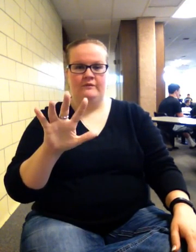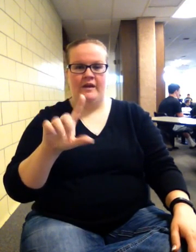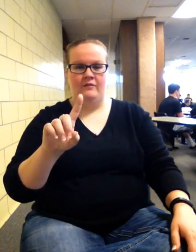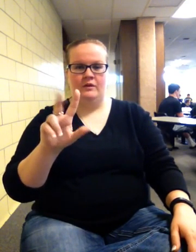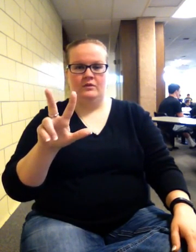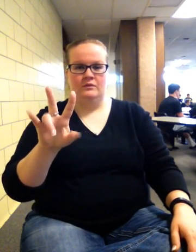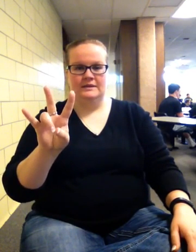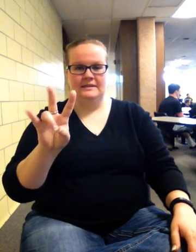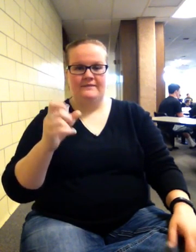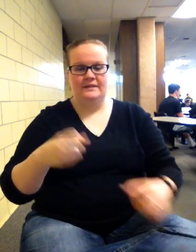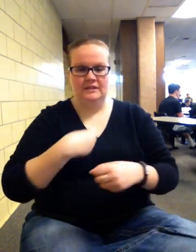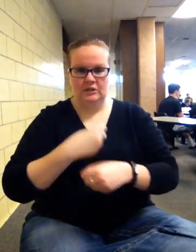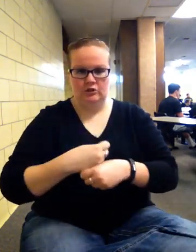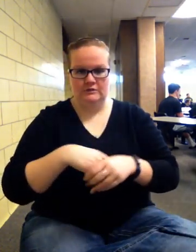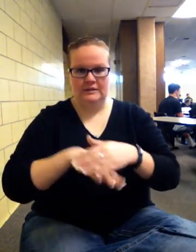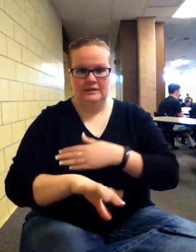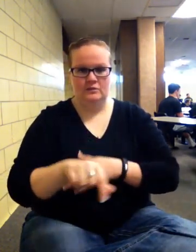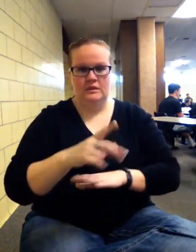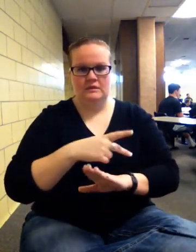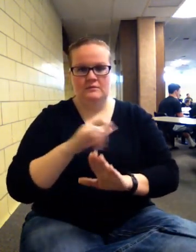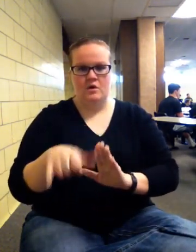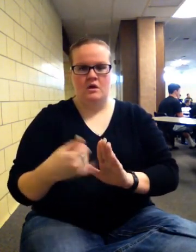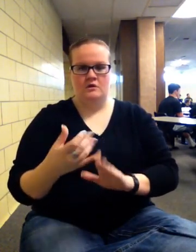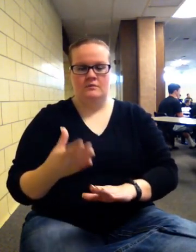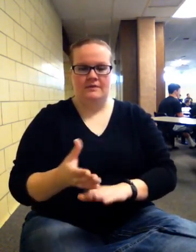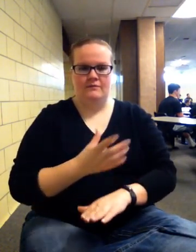into this project before I get my money back.